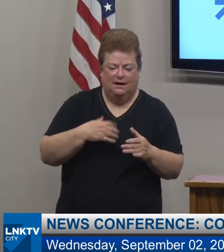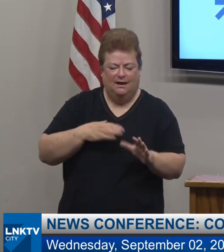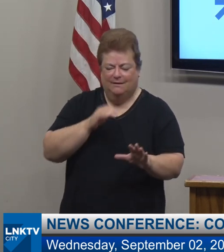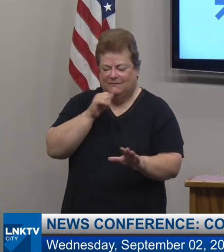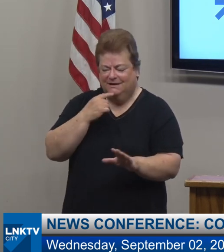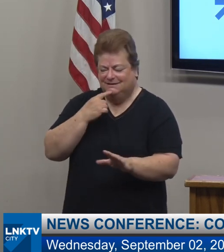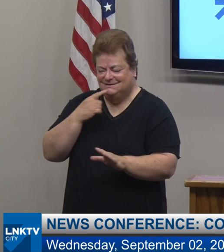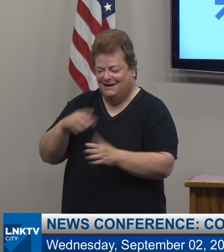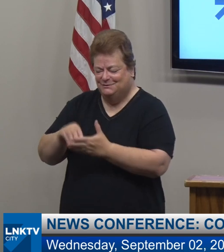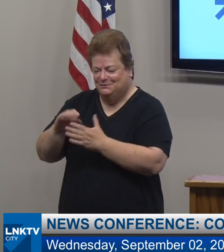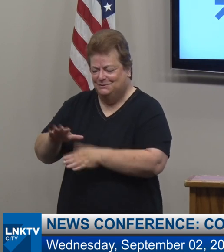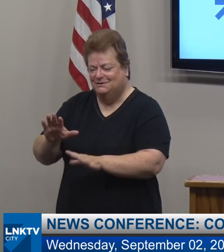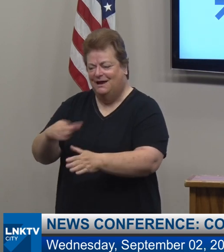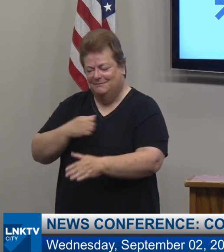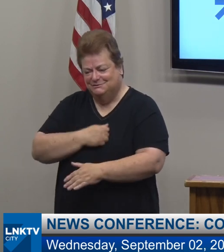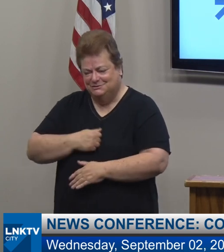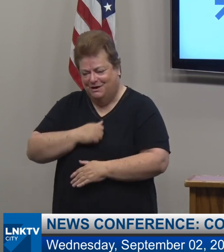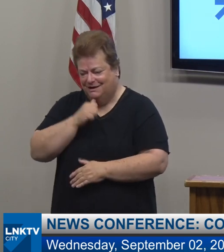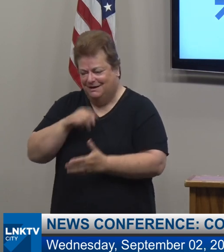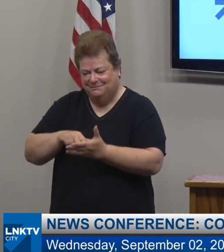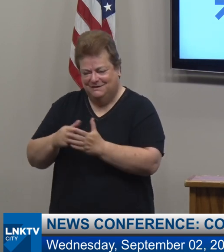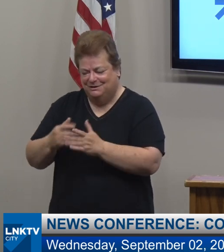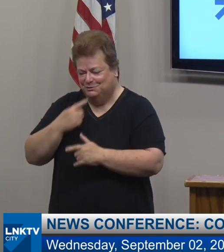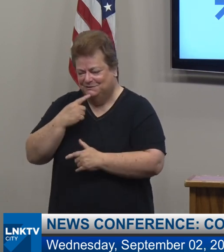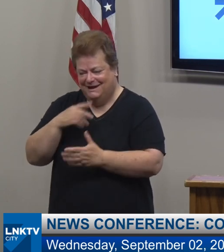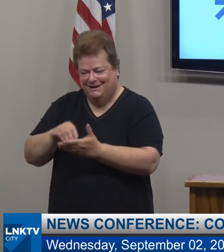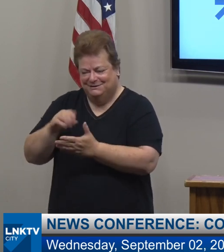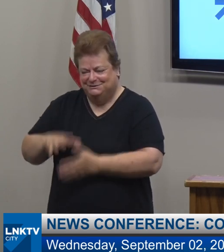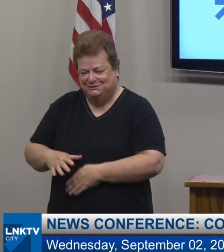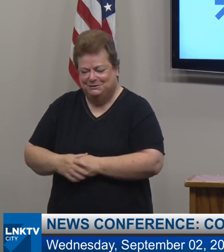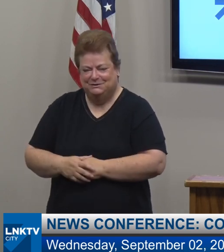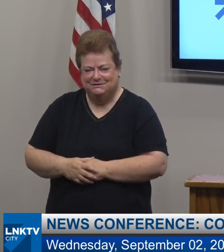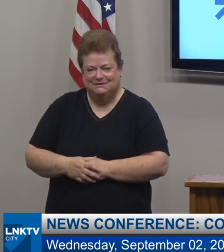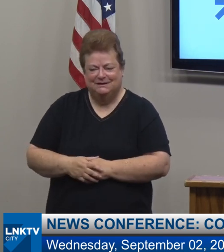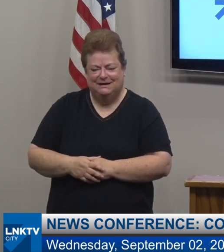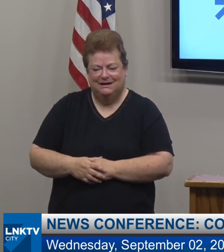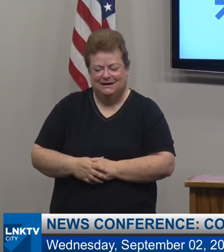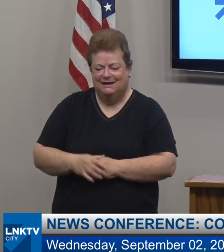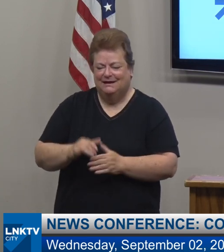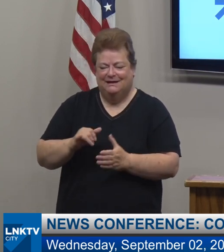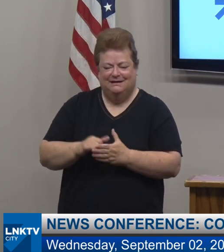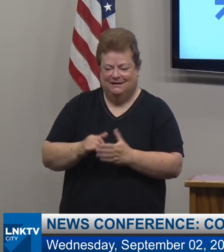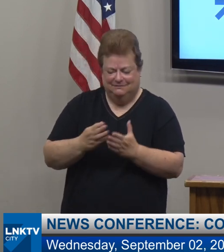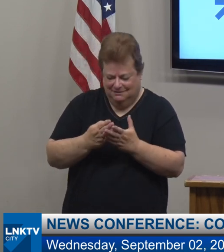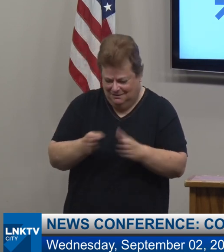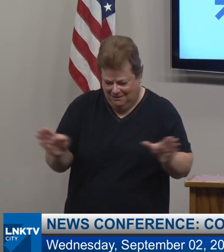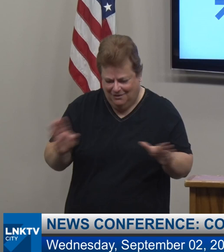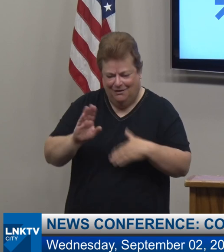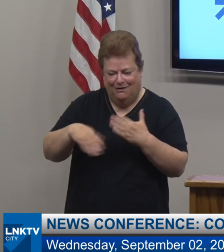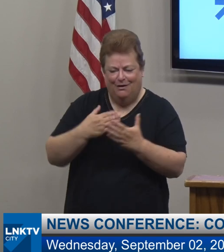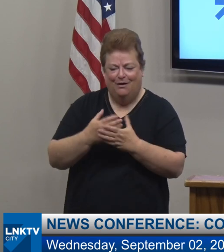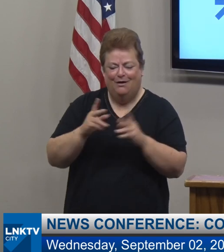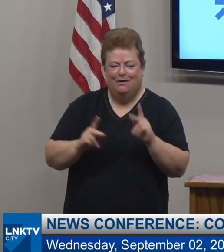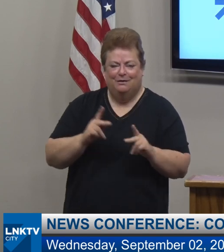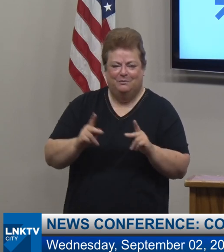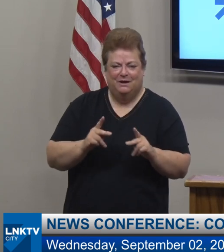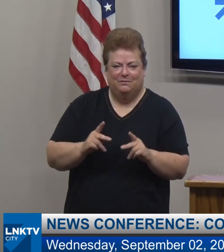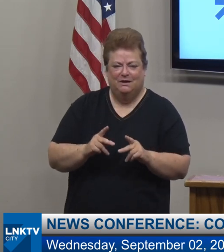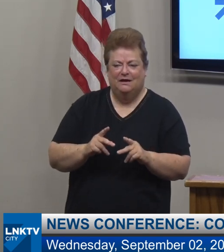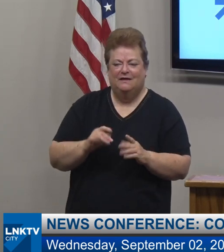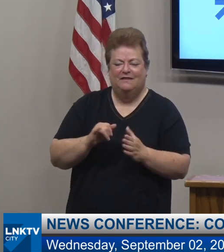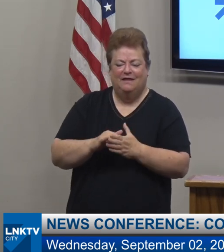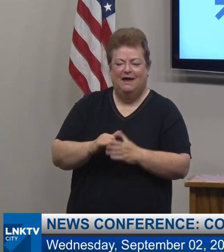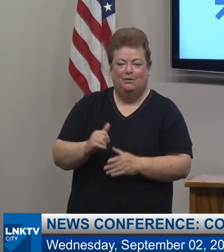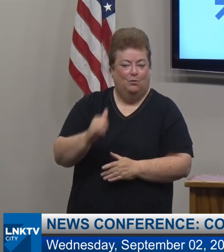say students, excuse me, because it's others, and this is a universal situation, that don't contact